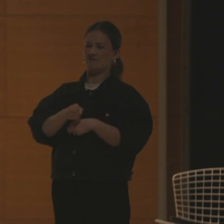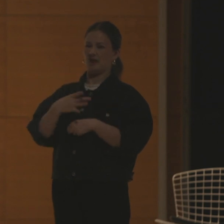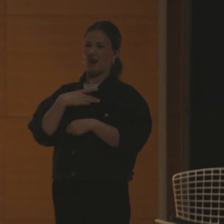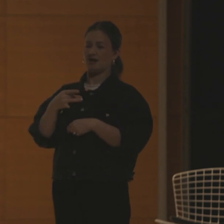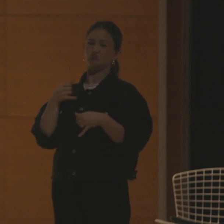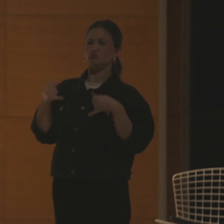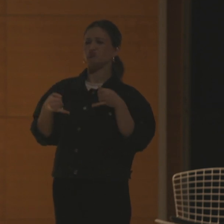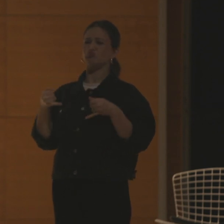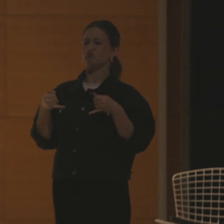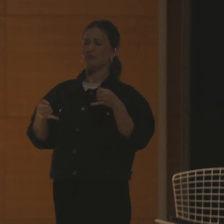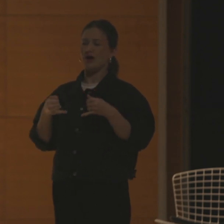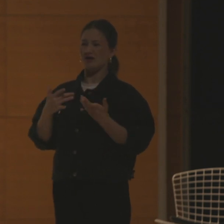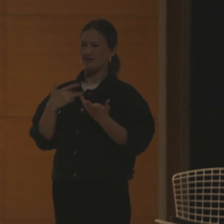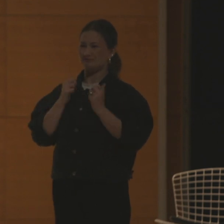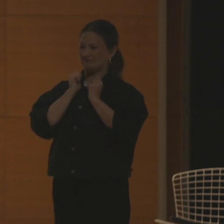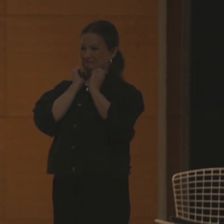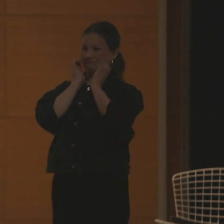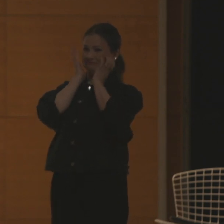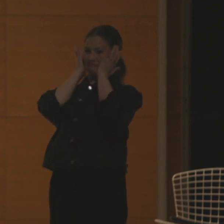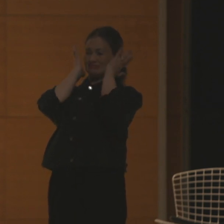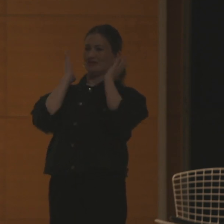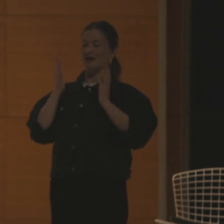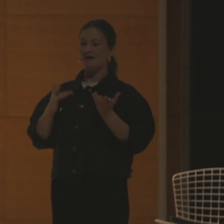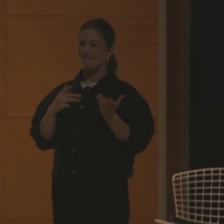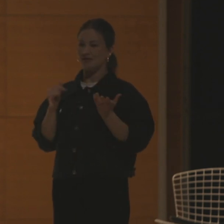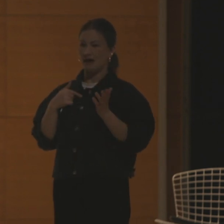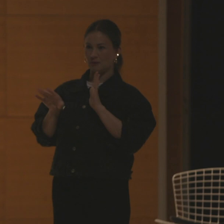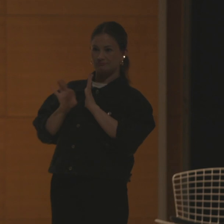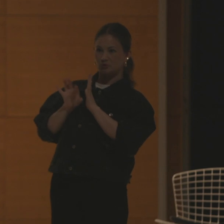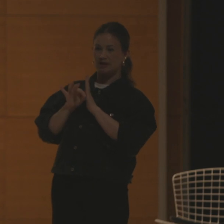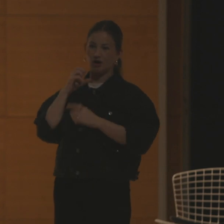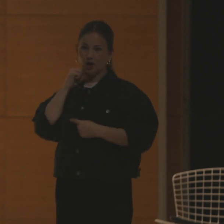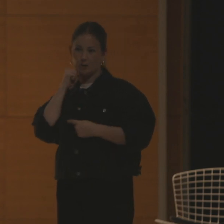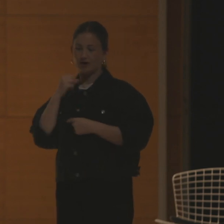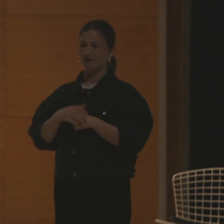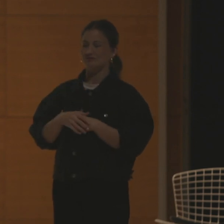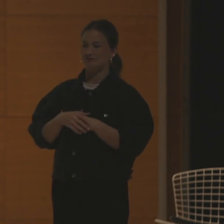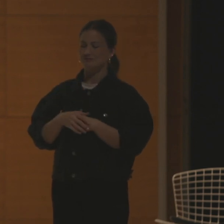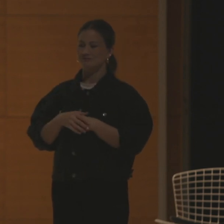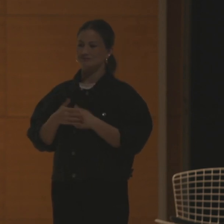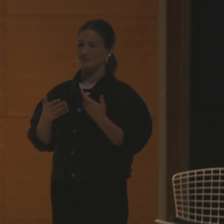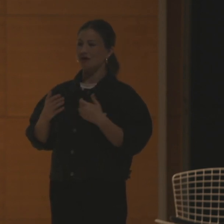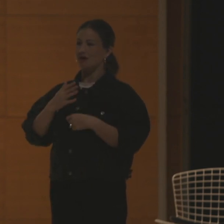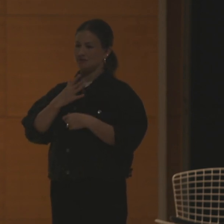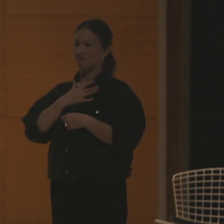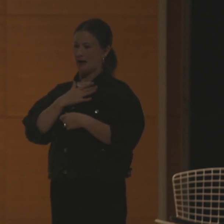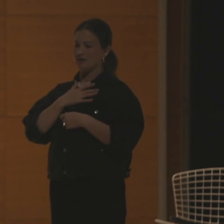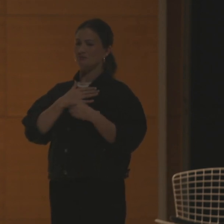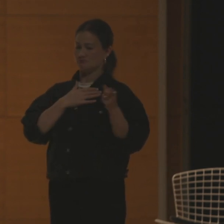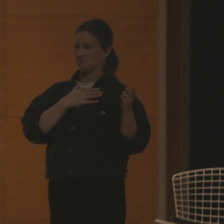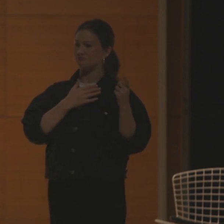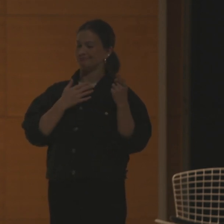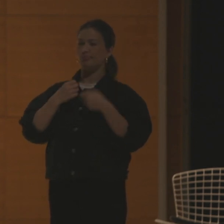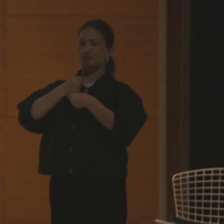Warmth crept up my cheeks. I felt as though I was choosing lingerie. "My bride made wearing pink, purple," my mother told Greta.